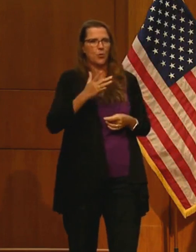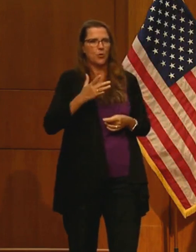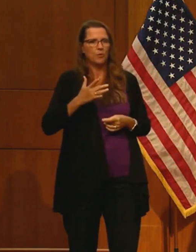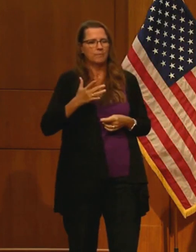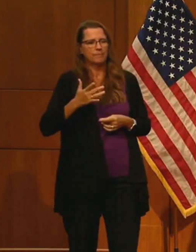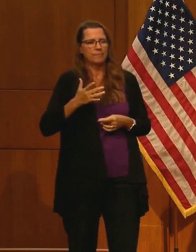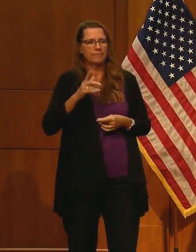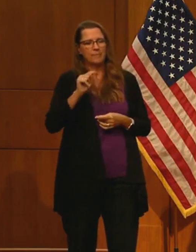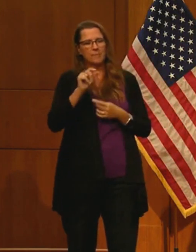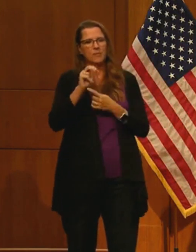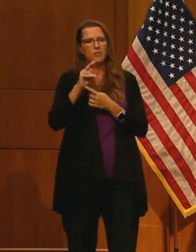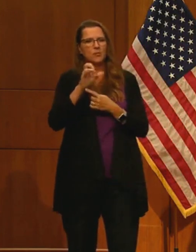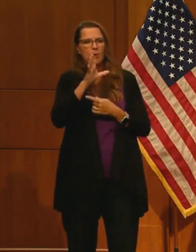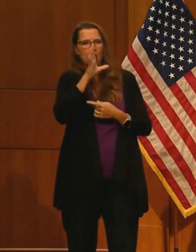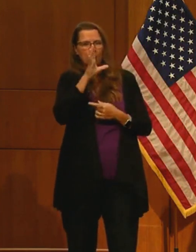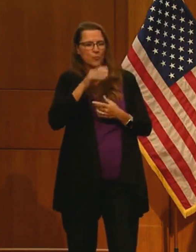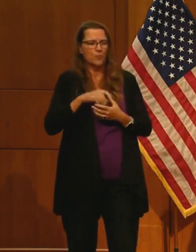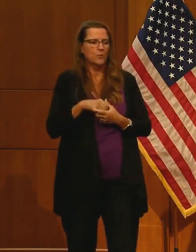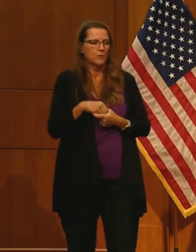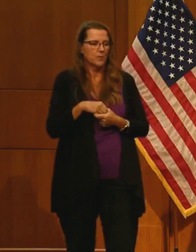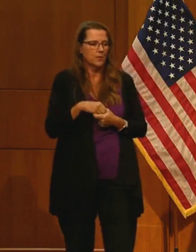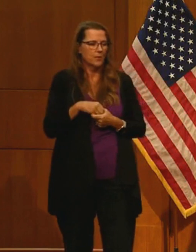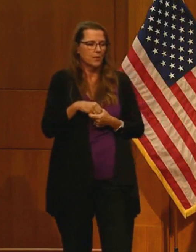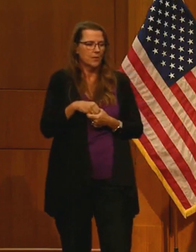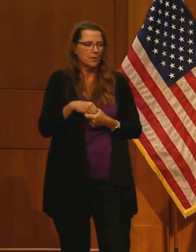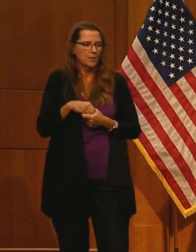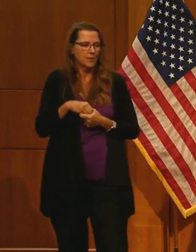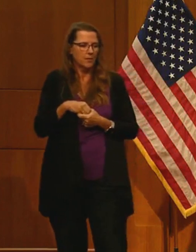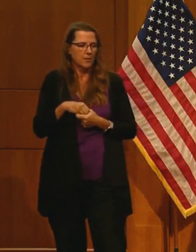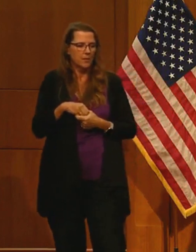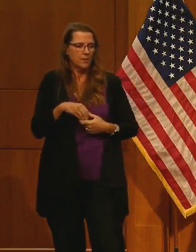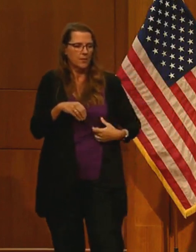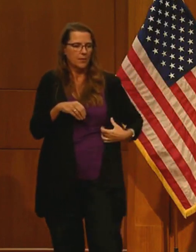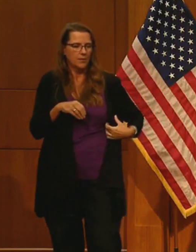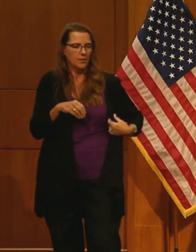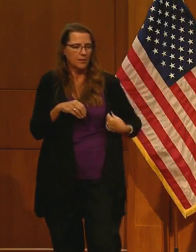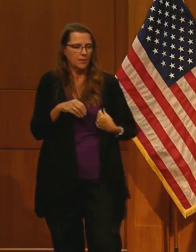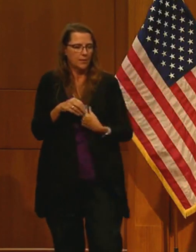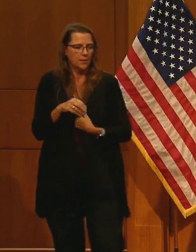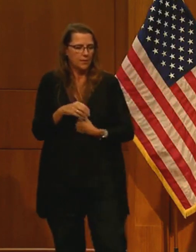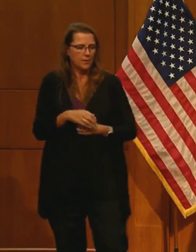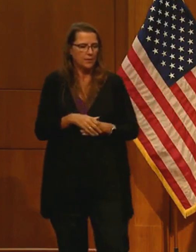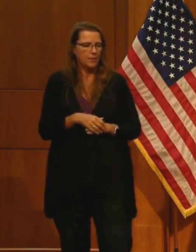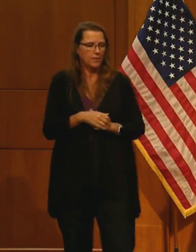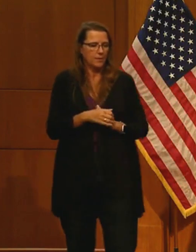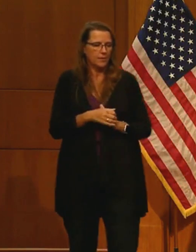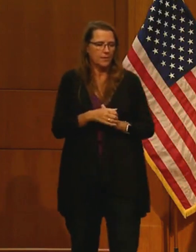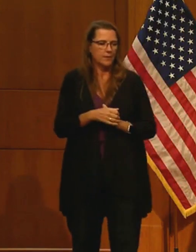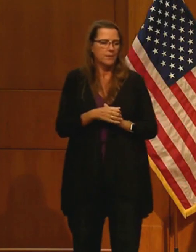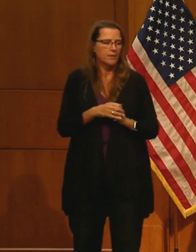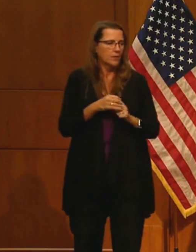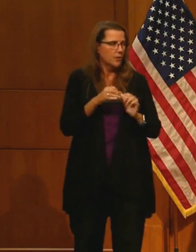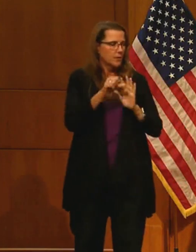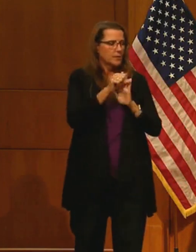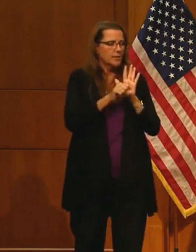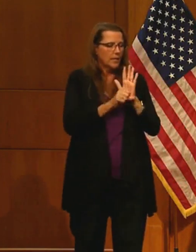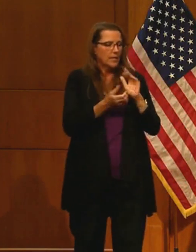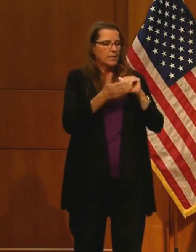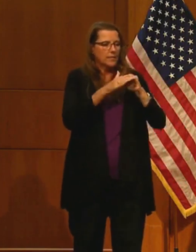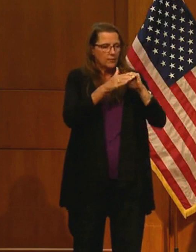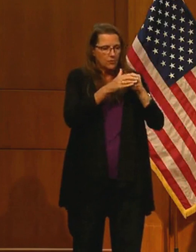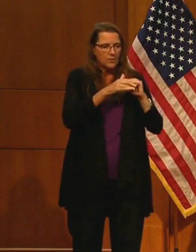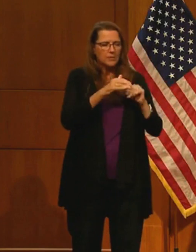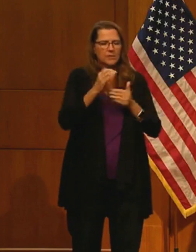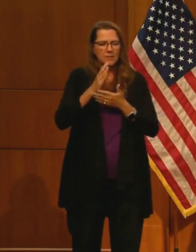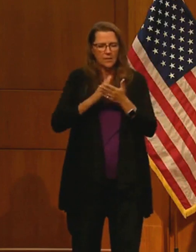conference. Despite pleas from the state and work across the state to increase vaccine access, there's still some areas,